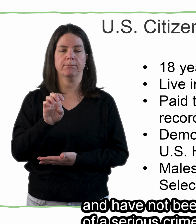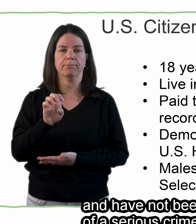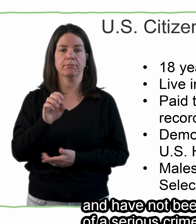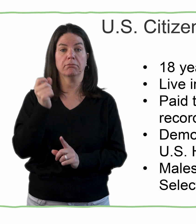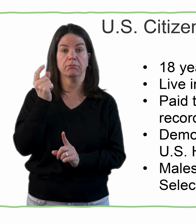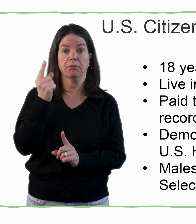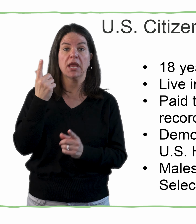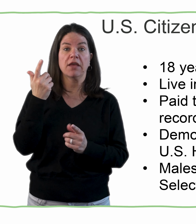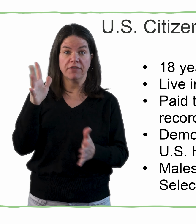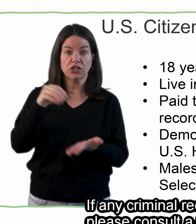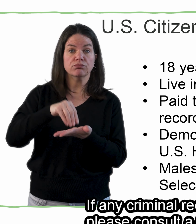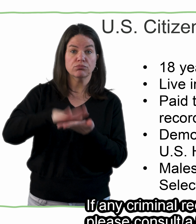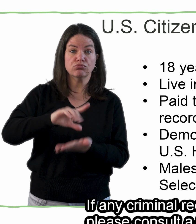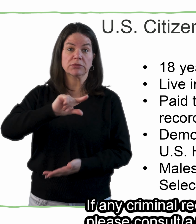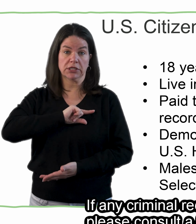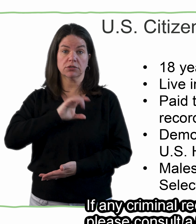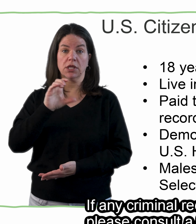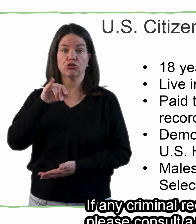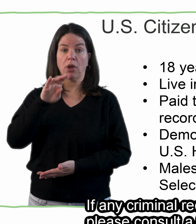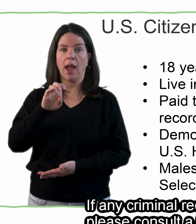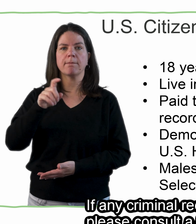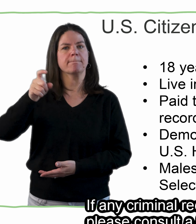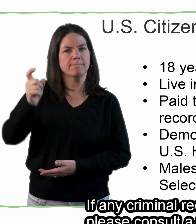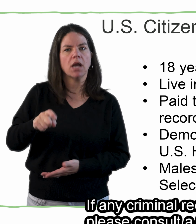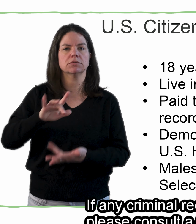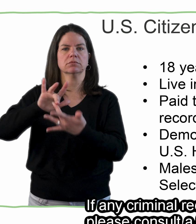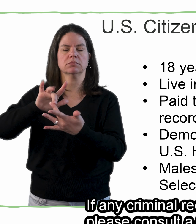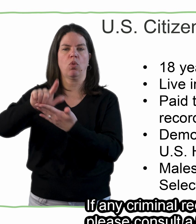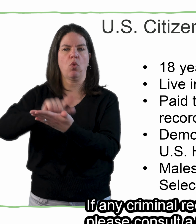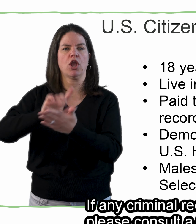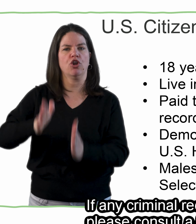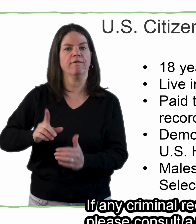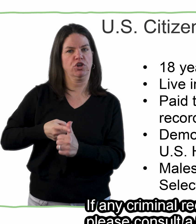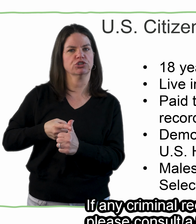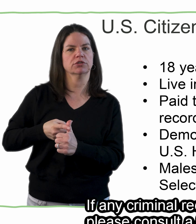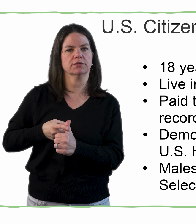crime. If any criminal record exists, please consult a lawyer.